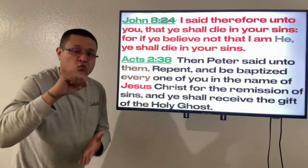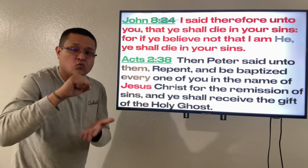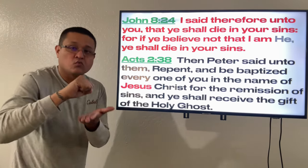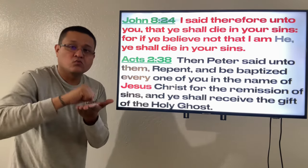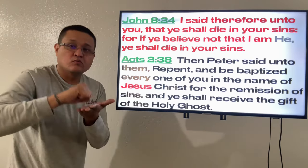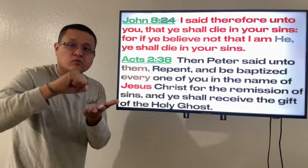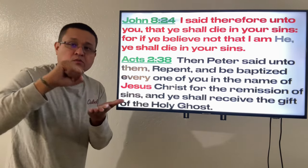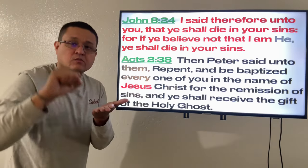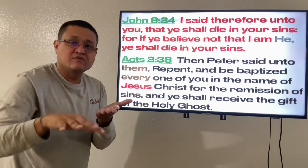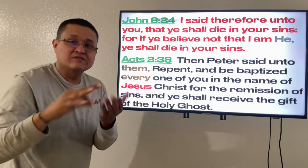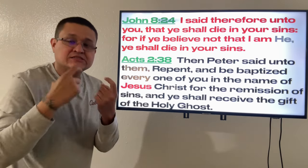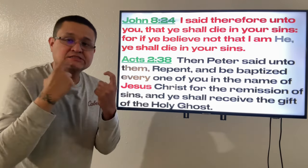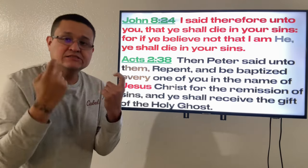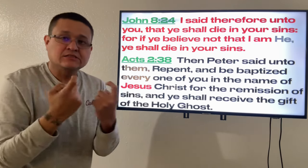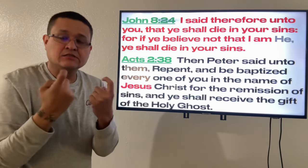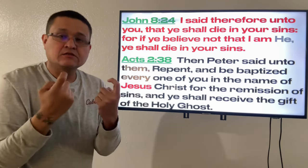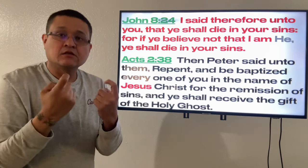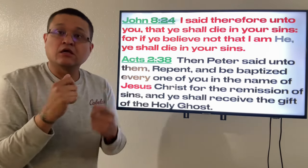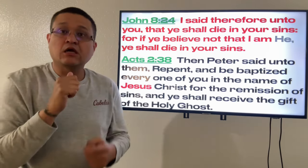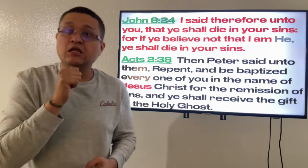Christ for through a mission